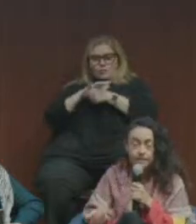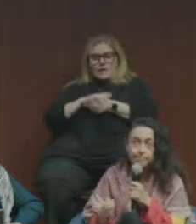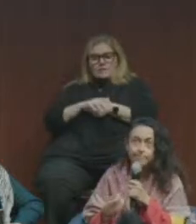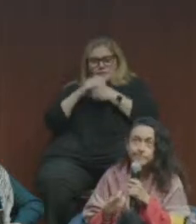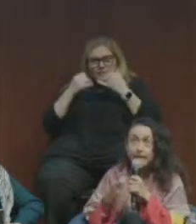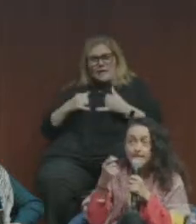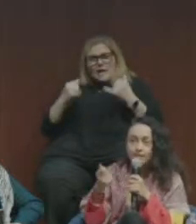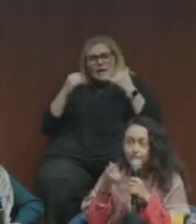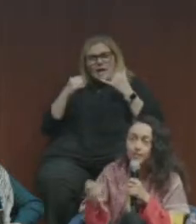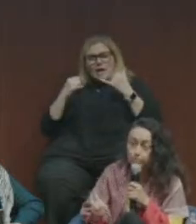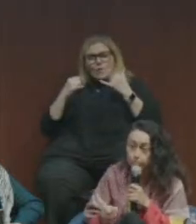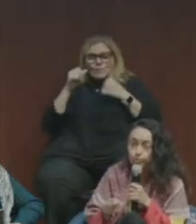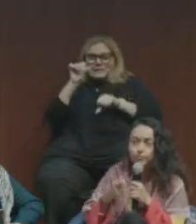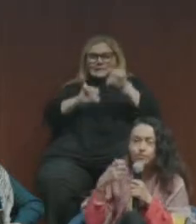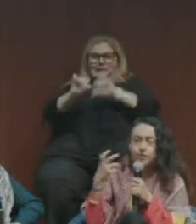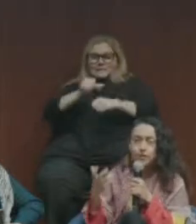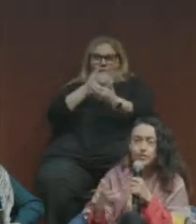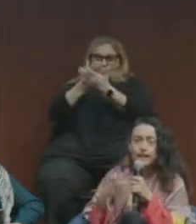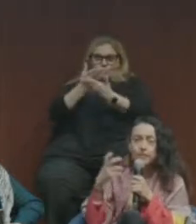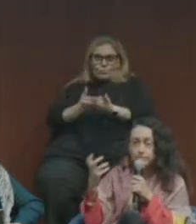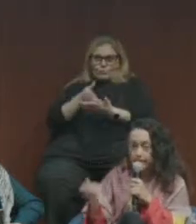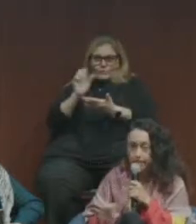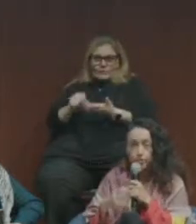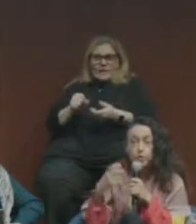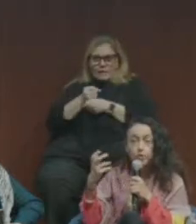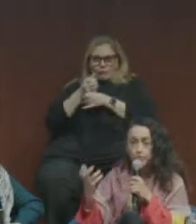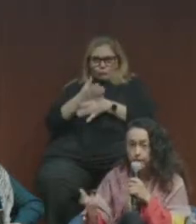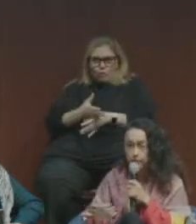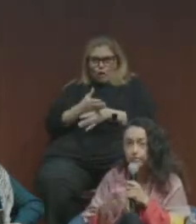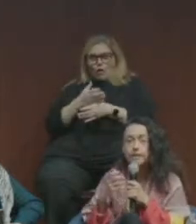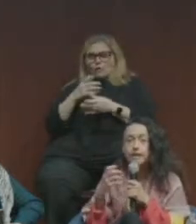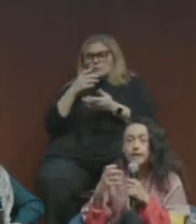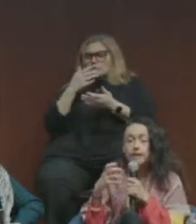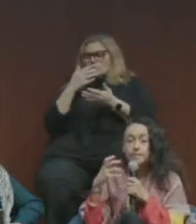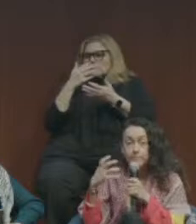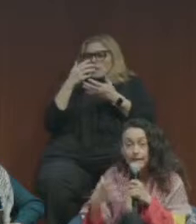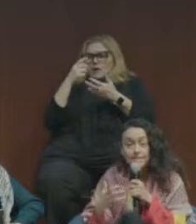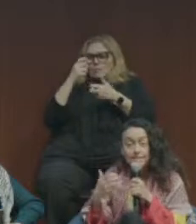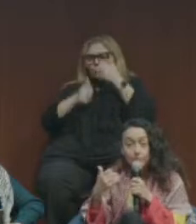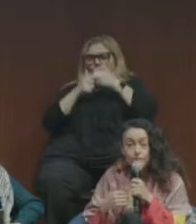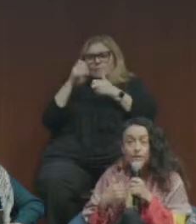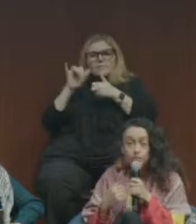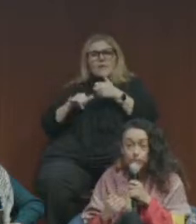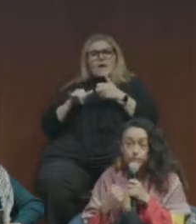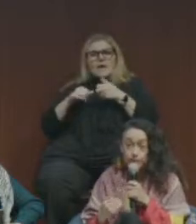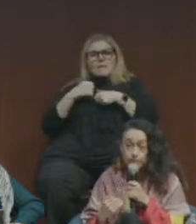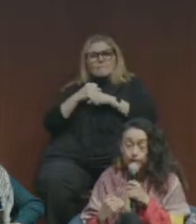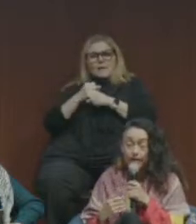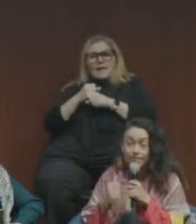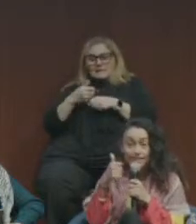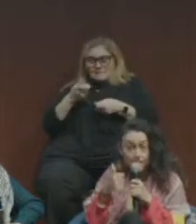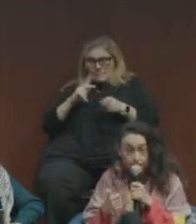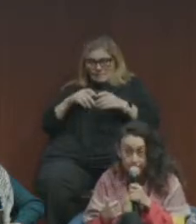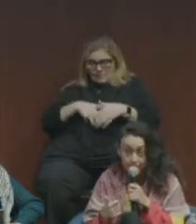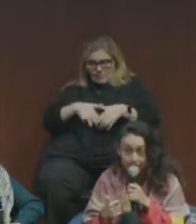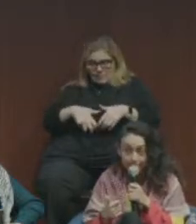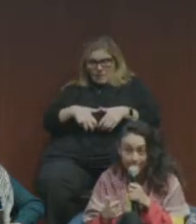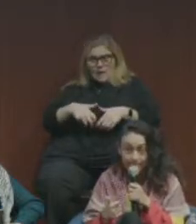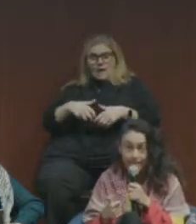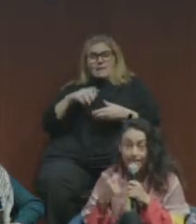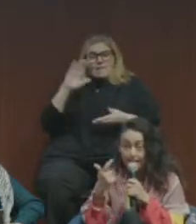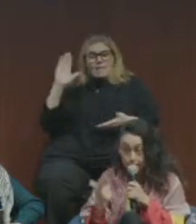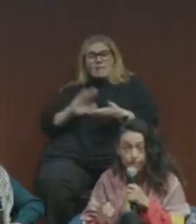can scientifically prove, called allostatic load or weathering, makes those unborn people have less